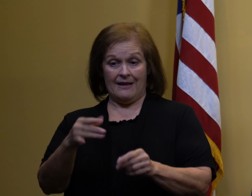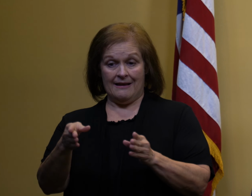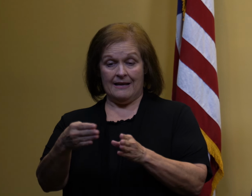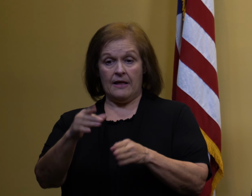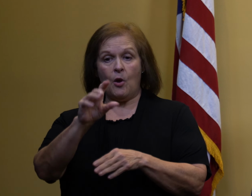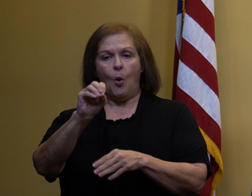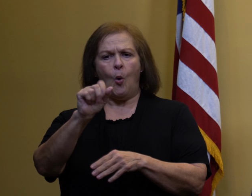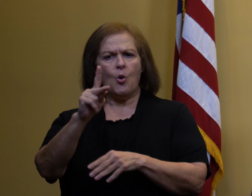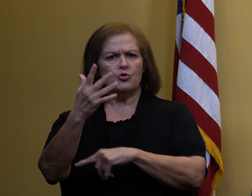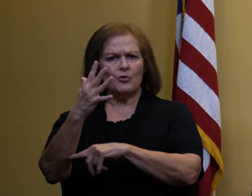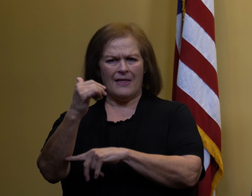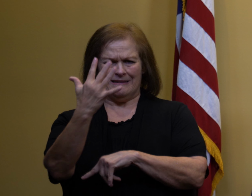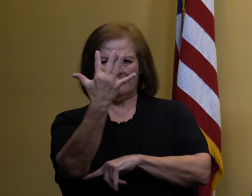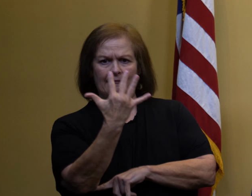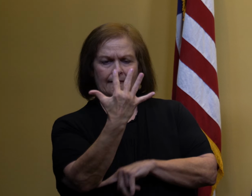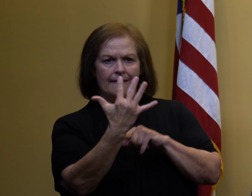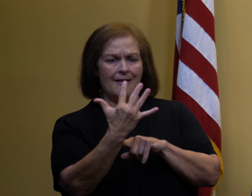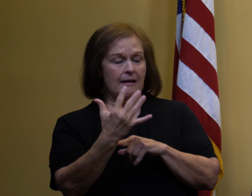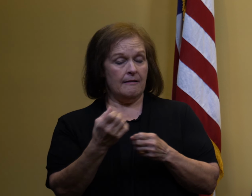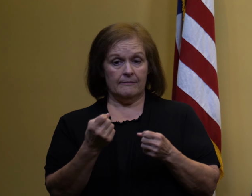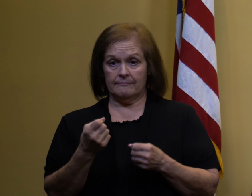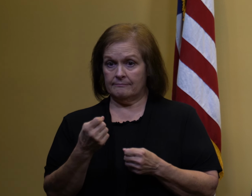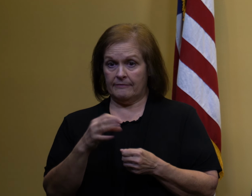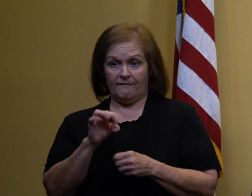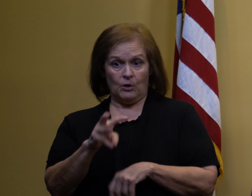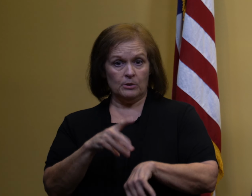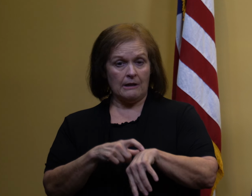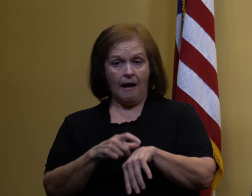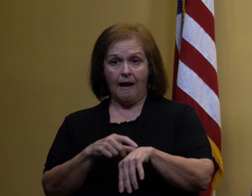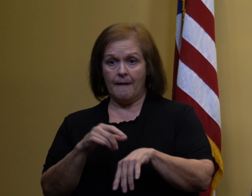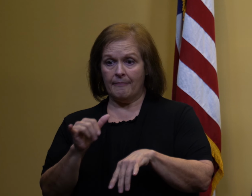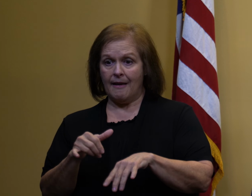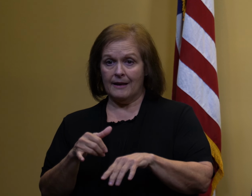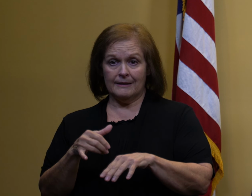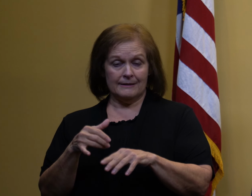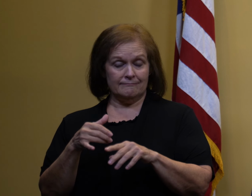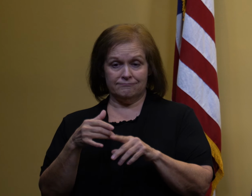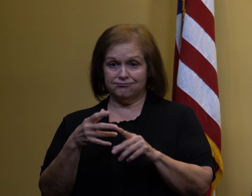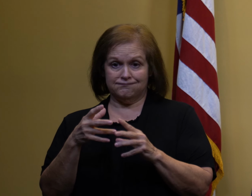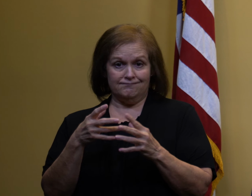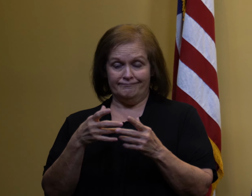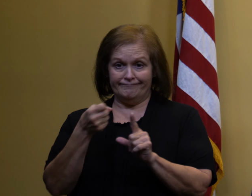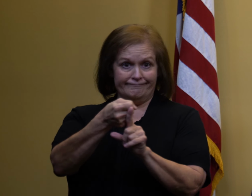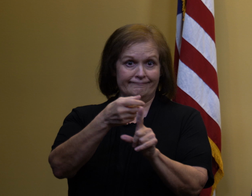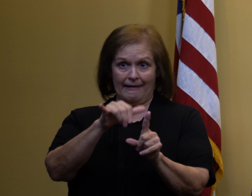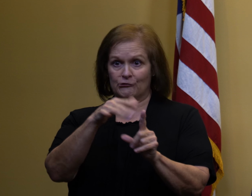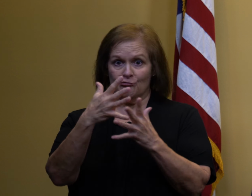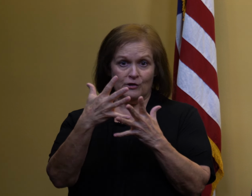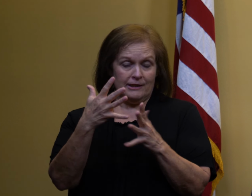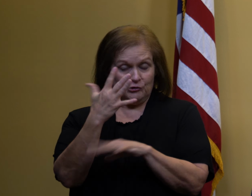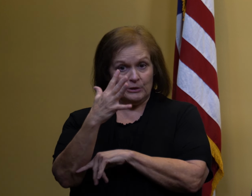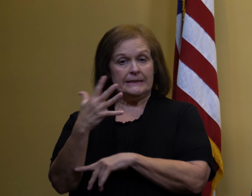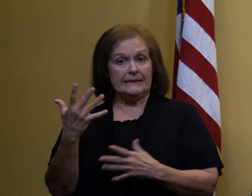an oak that sits in front of their home, and it's been hit several times. And I tell you, the oak is still there, undamaged. But I